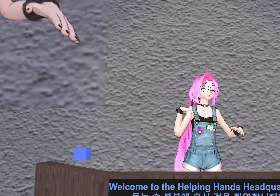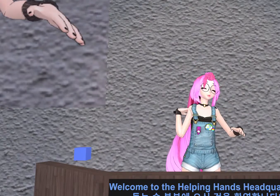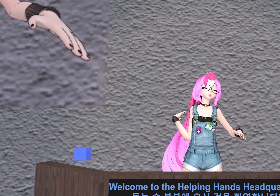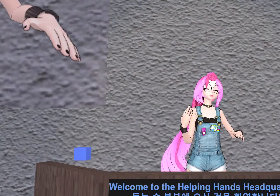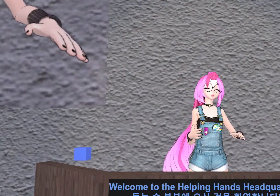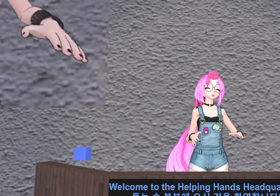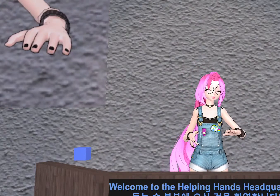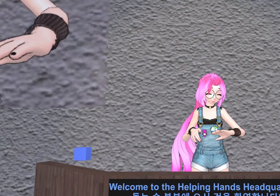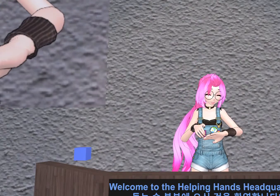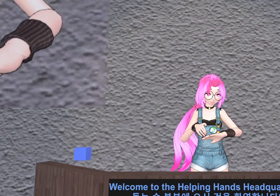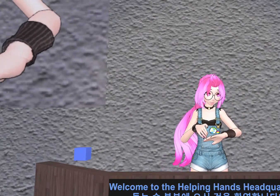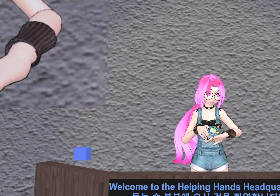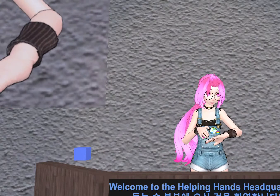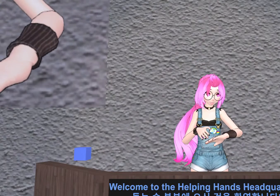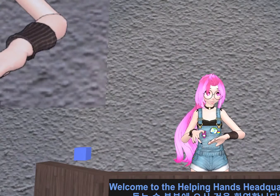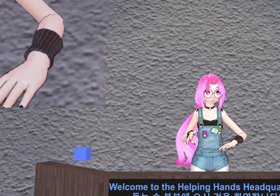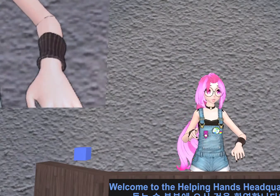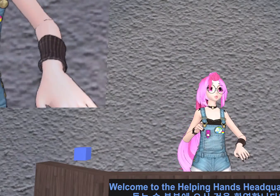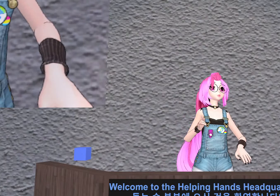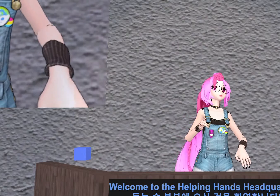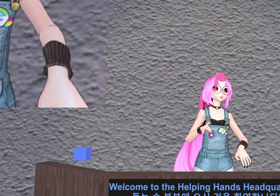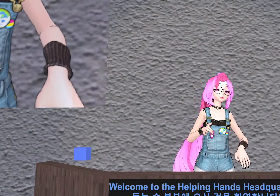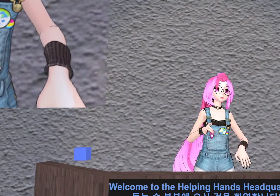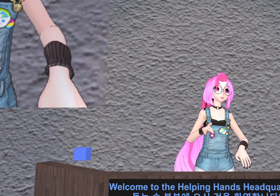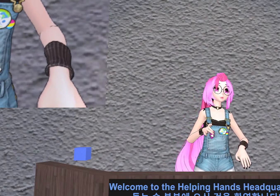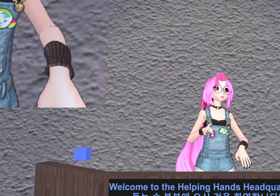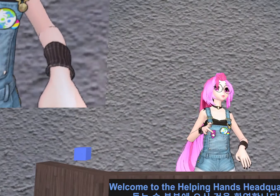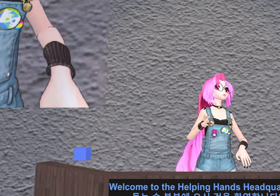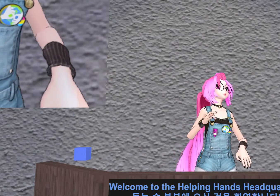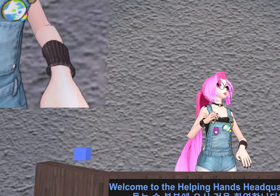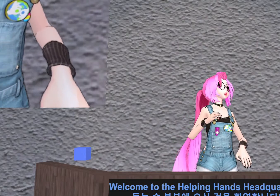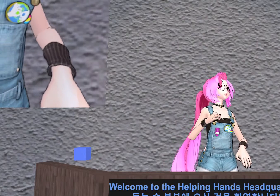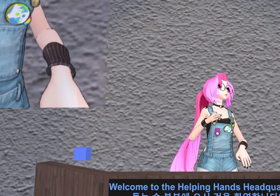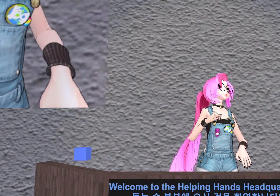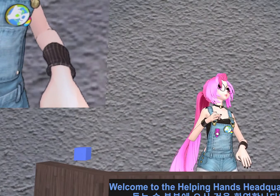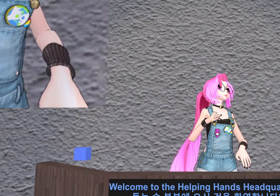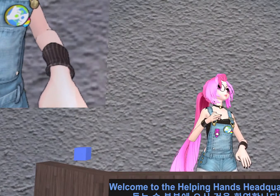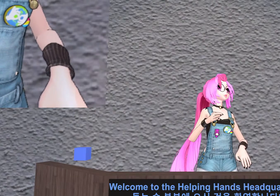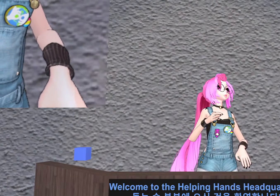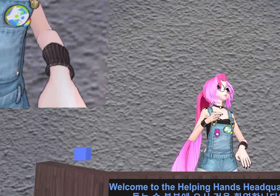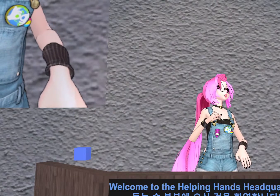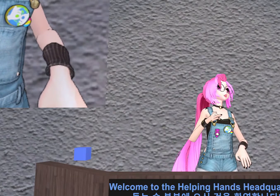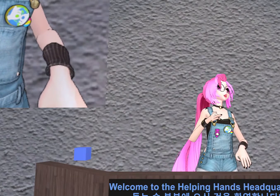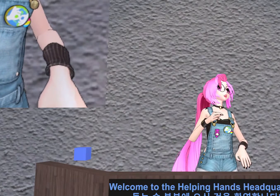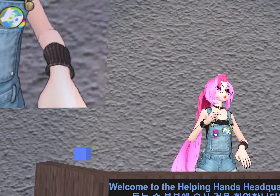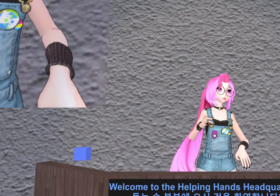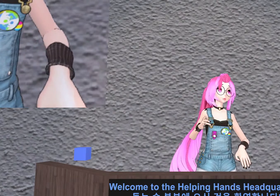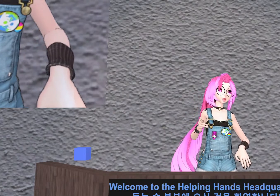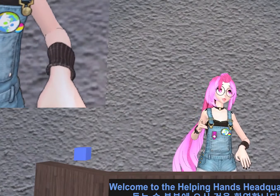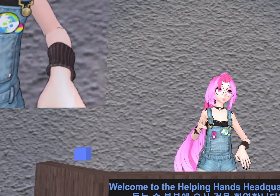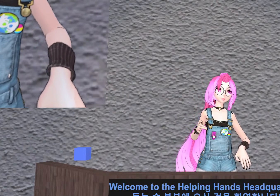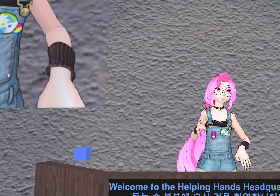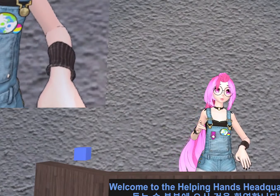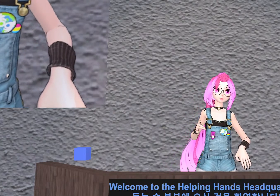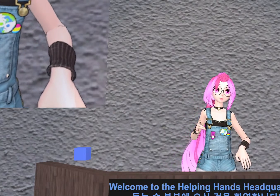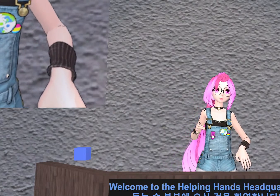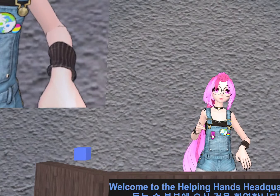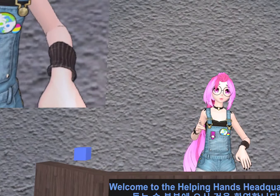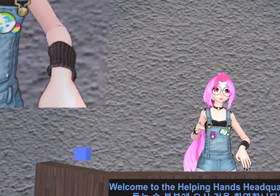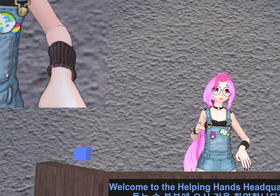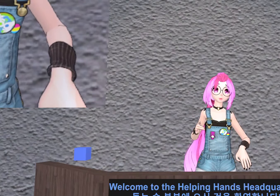question? Discord me? Sure. I'm so hot. Oh my